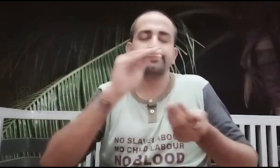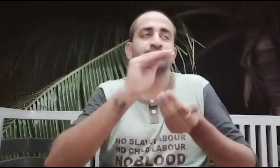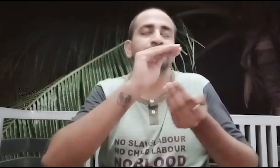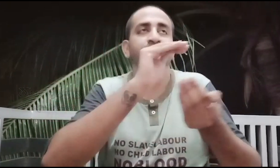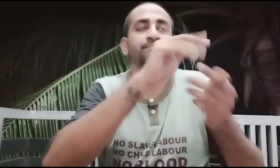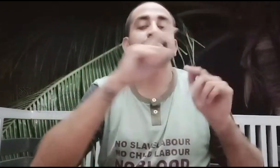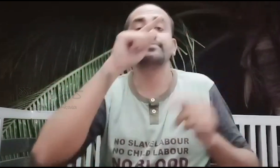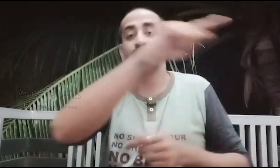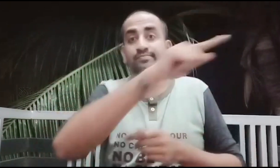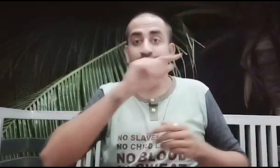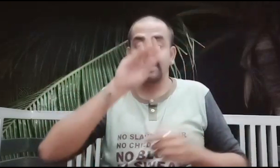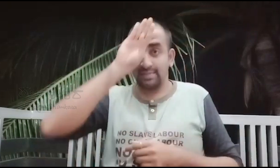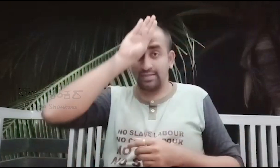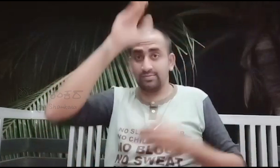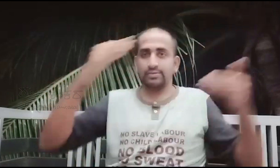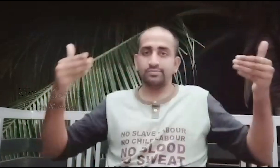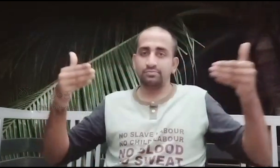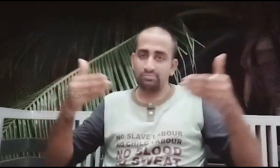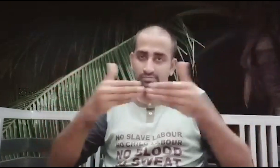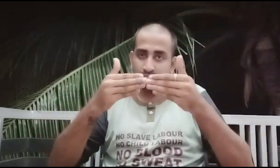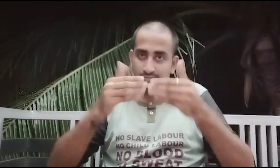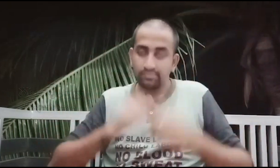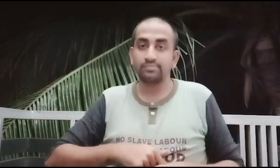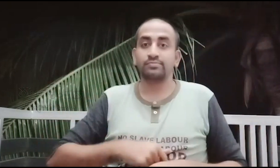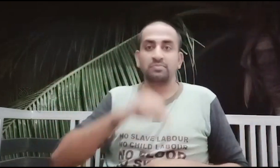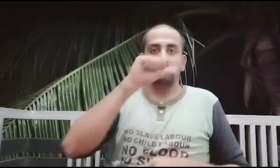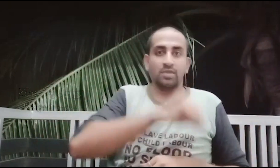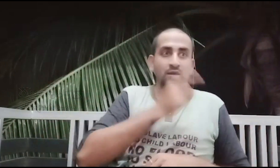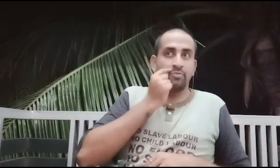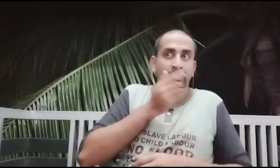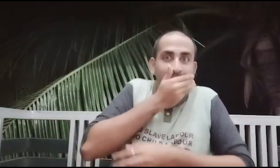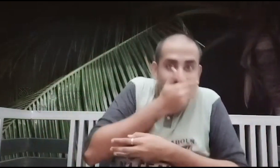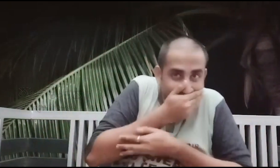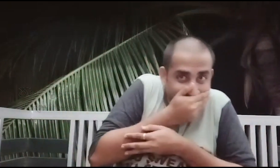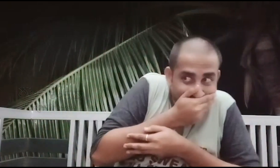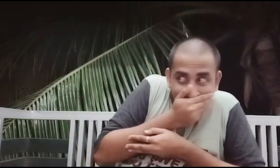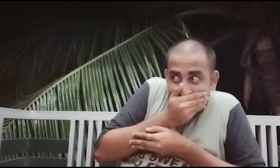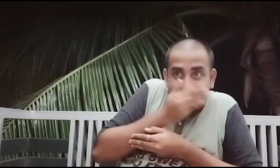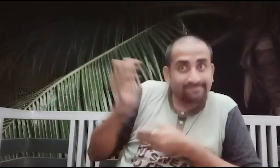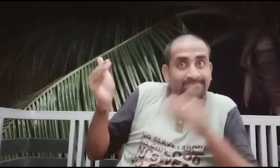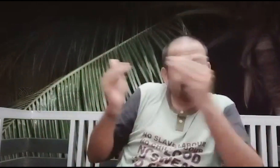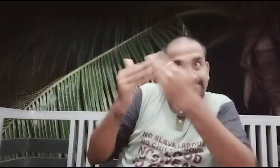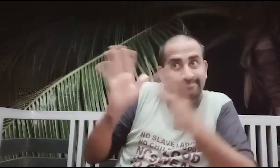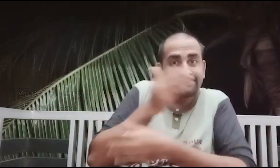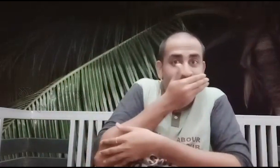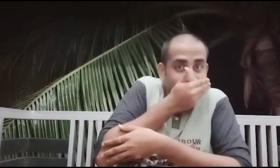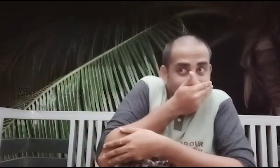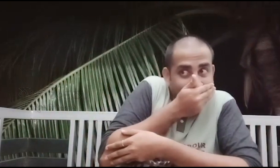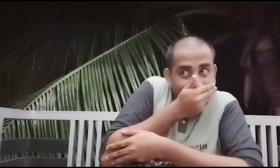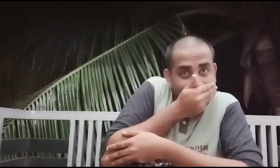his duck and goes all the way to court with the policeman. The judge meets him there. The bad man is giggling. He knows